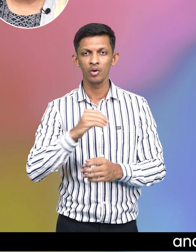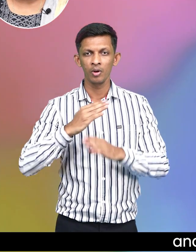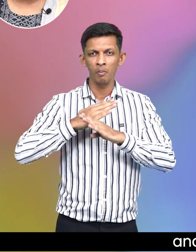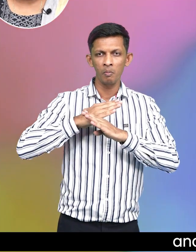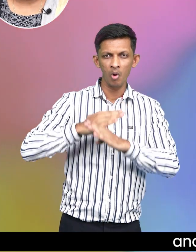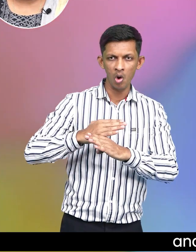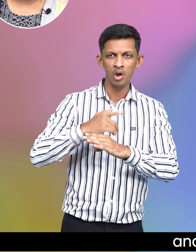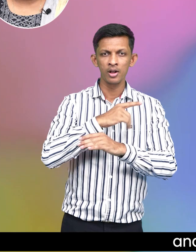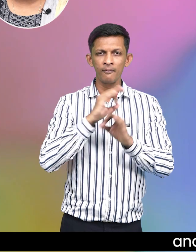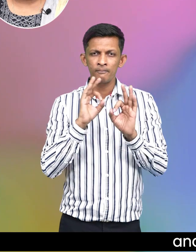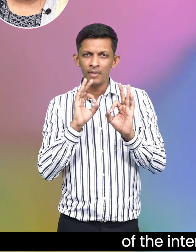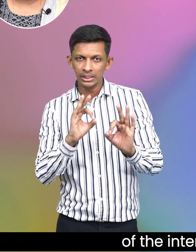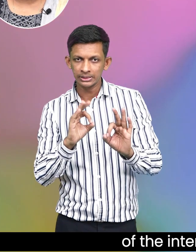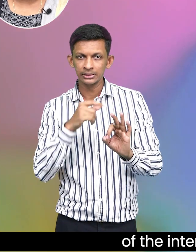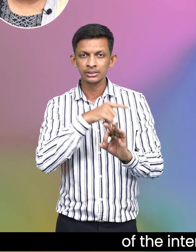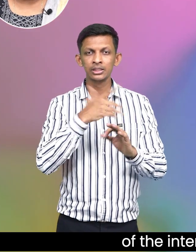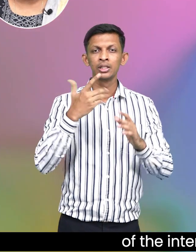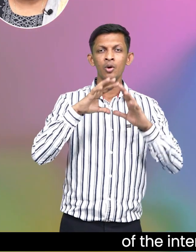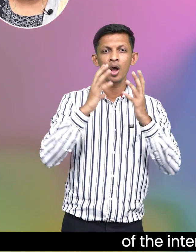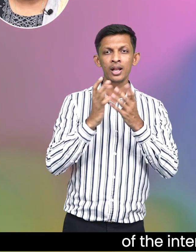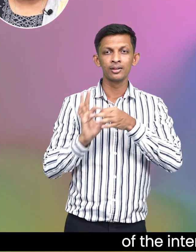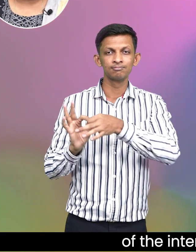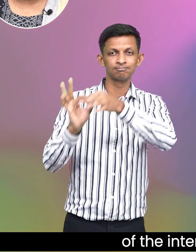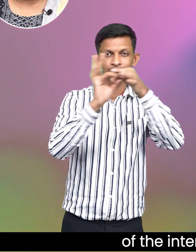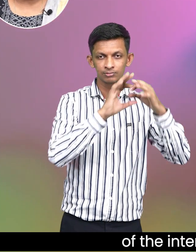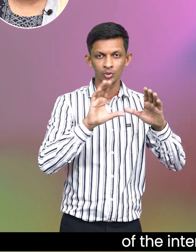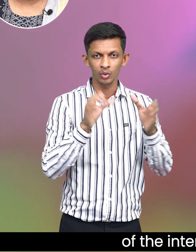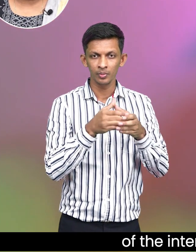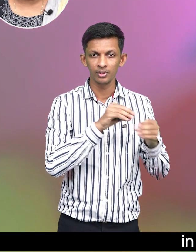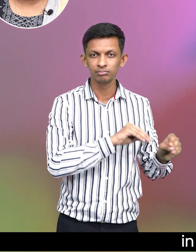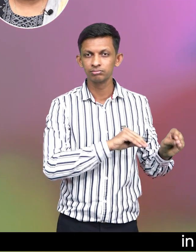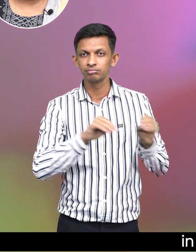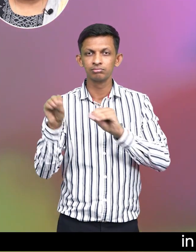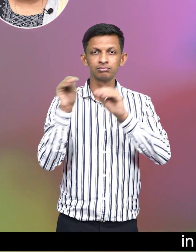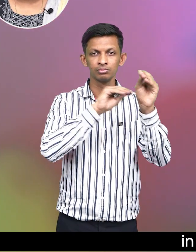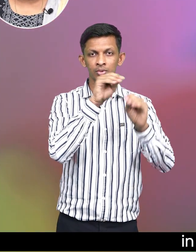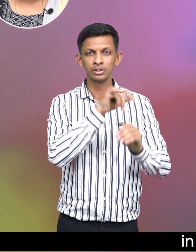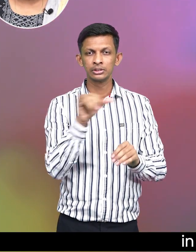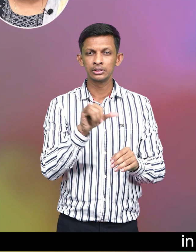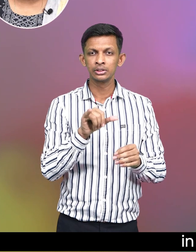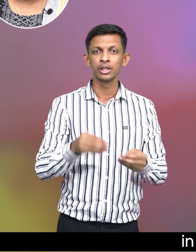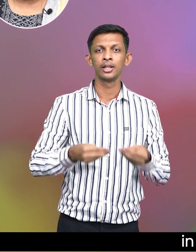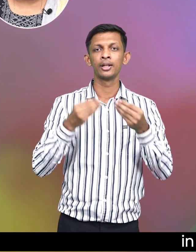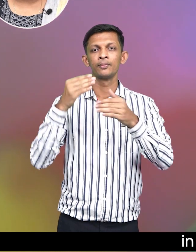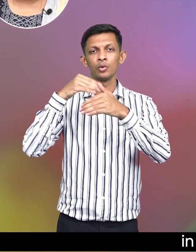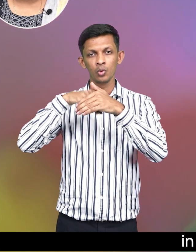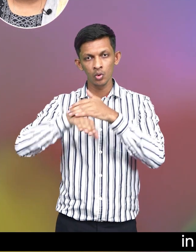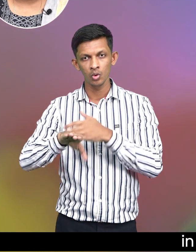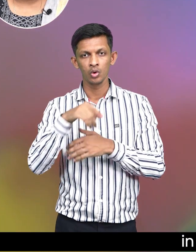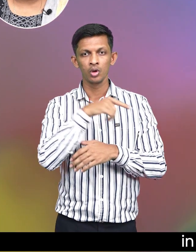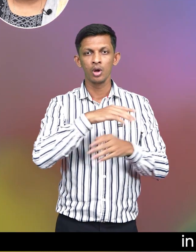and protect the welfare of the international migrants as given in the Immigration